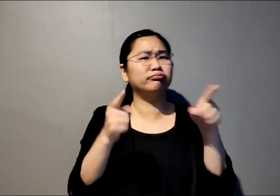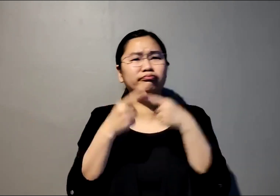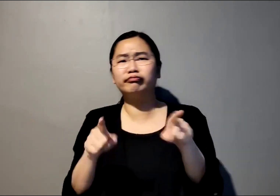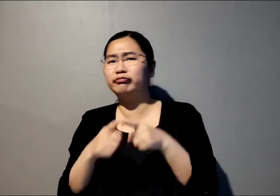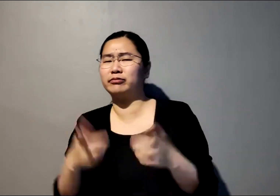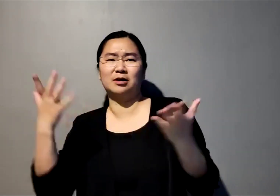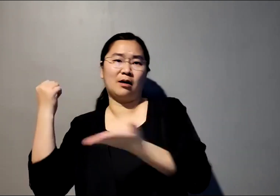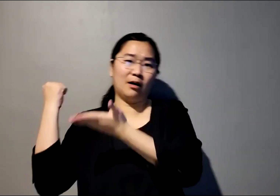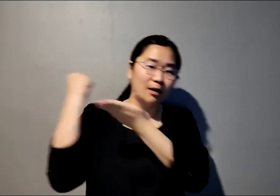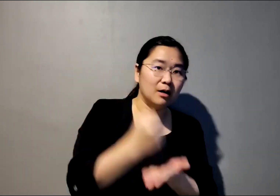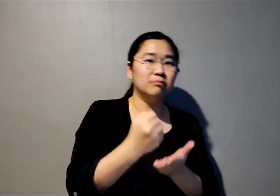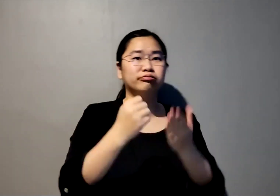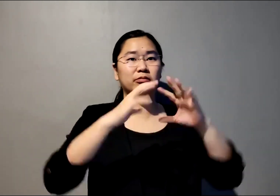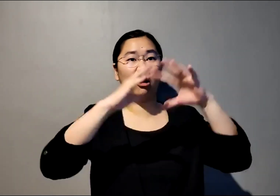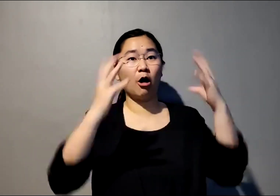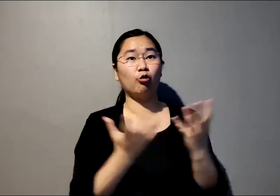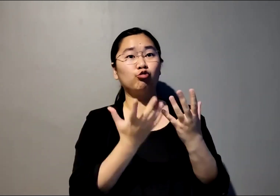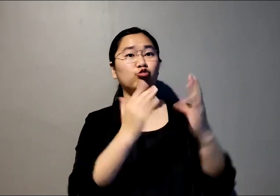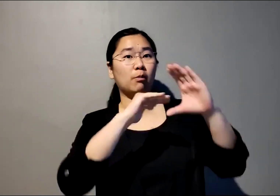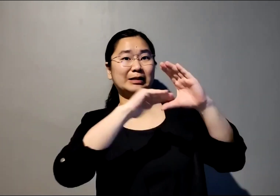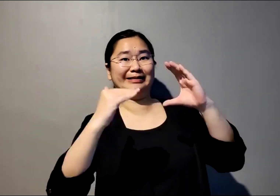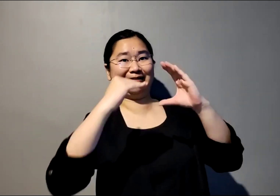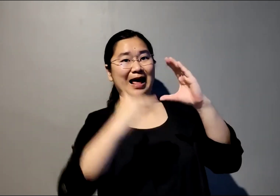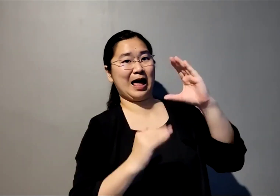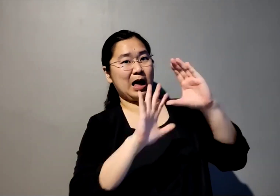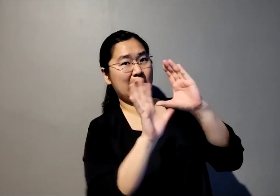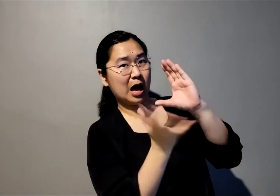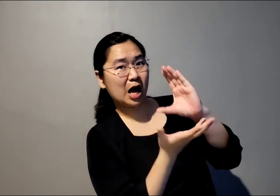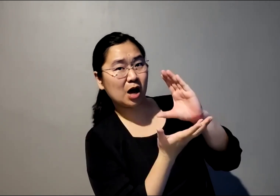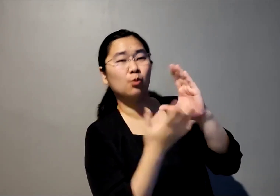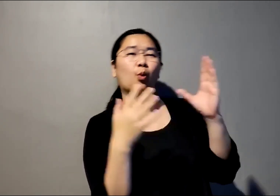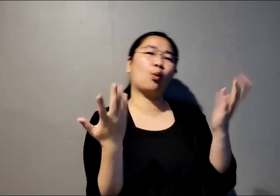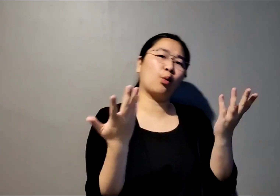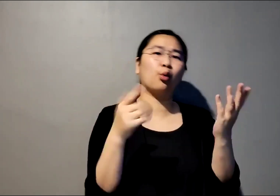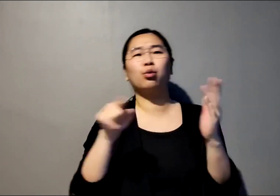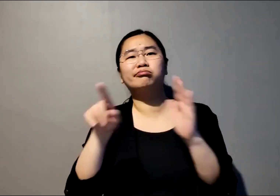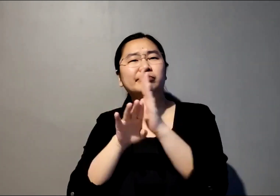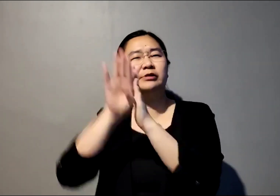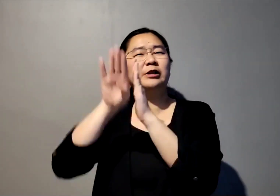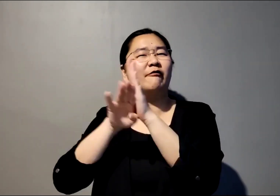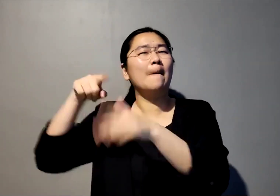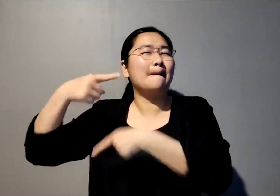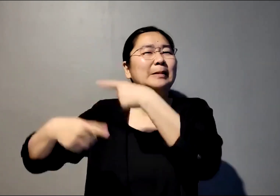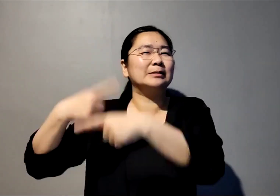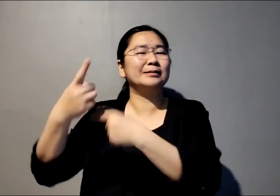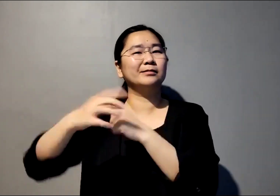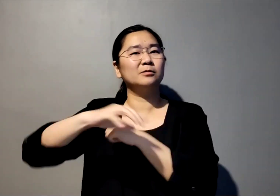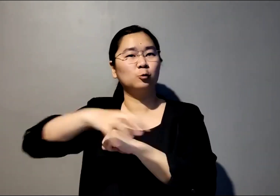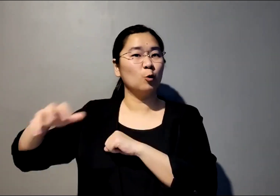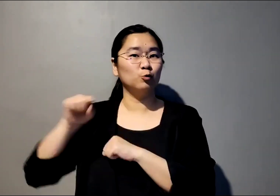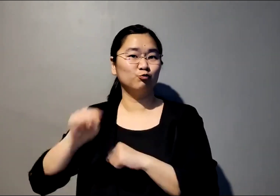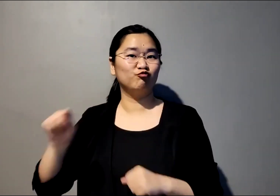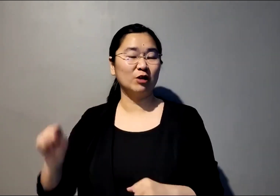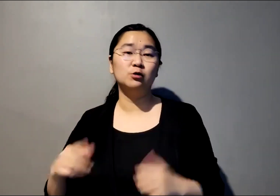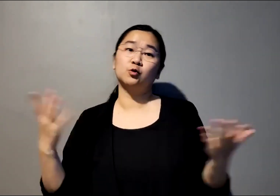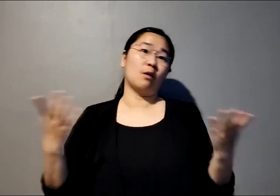again, accurate, correct deinstitutionalization process. Why I am emphasizing accurate